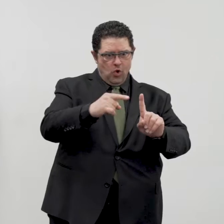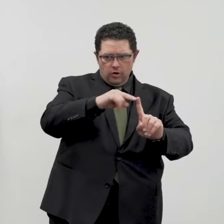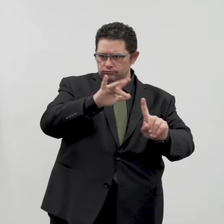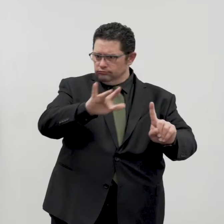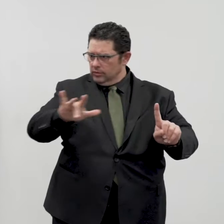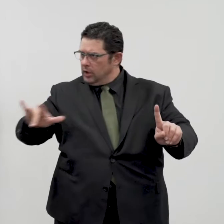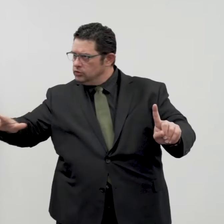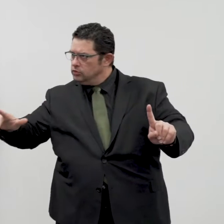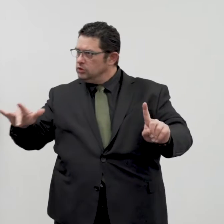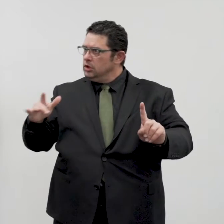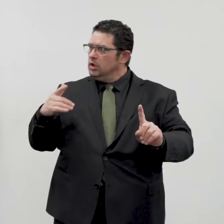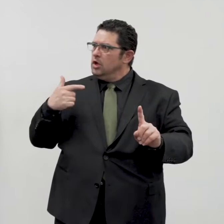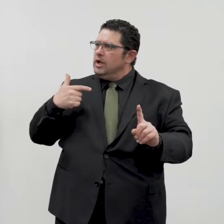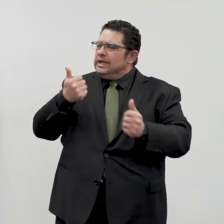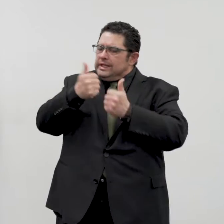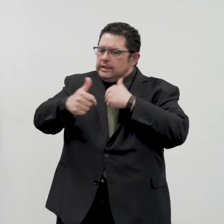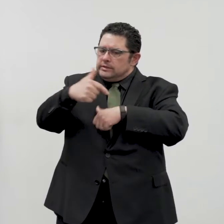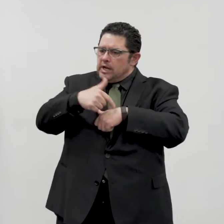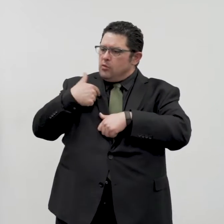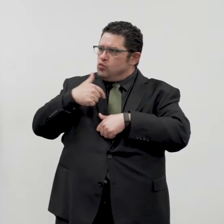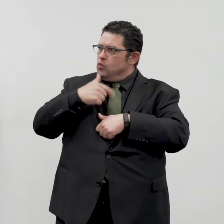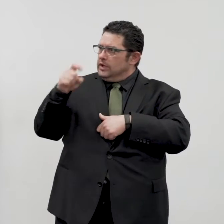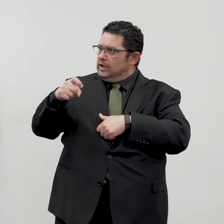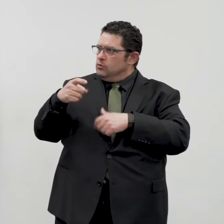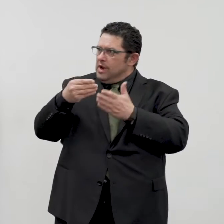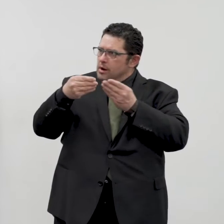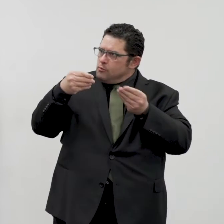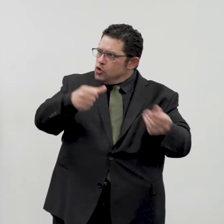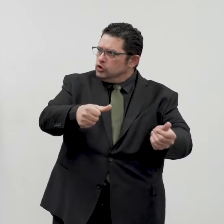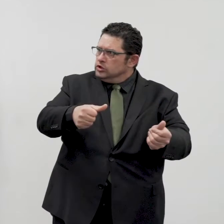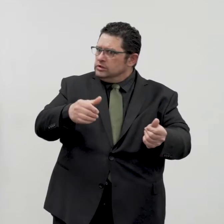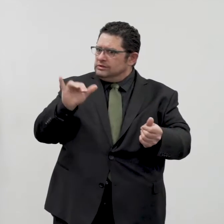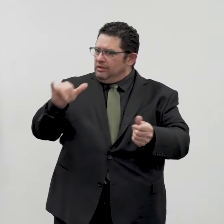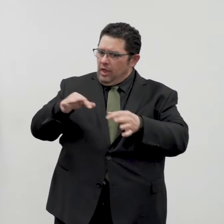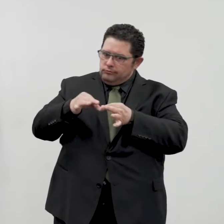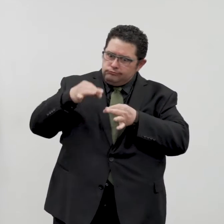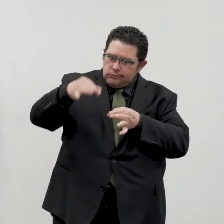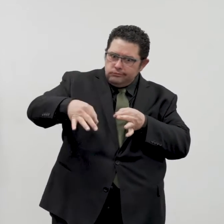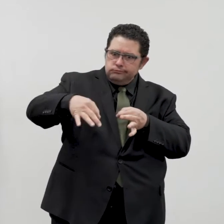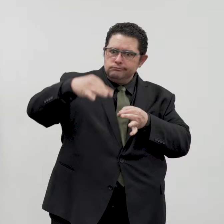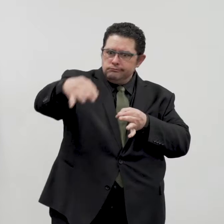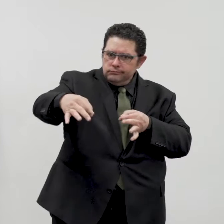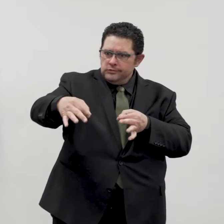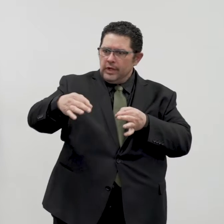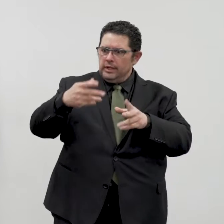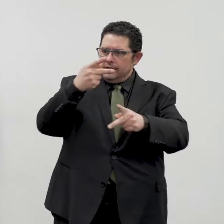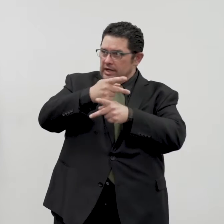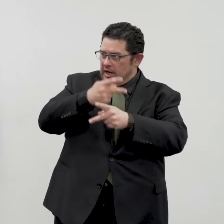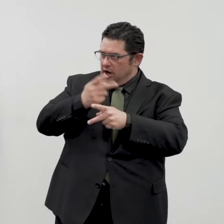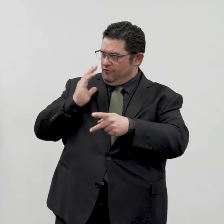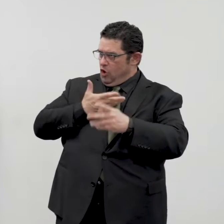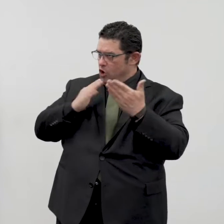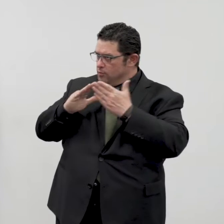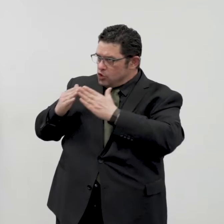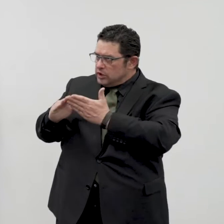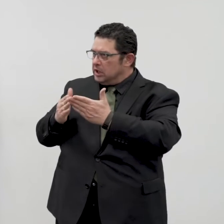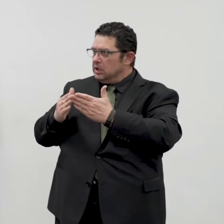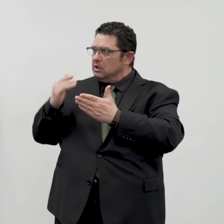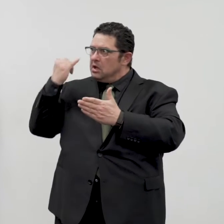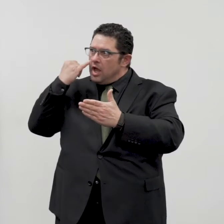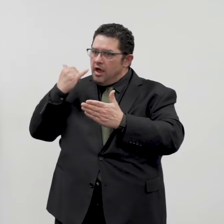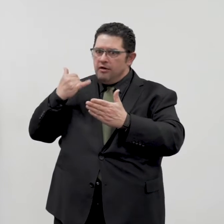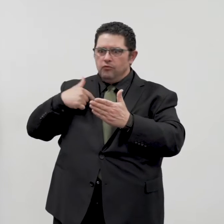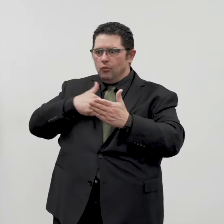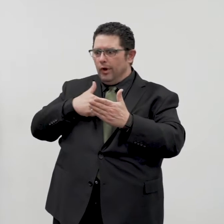each time we need to make one of those purchases, delays providing care to our community, delays